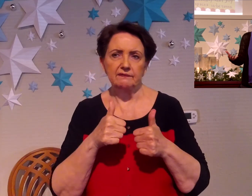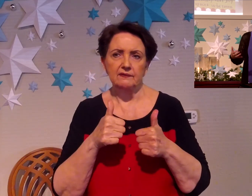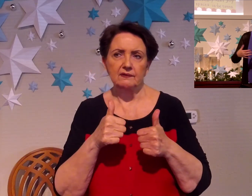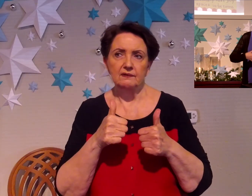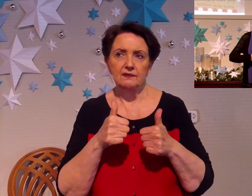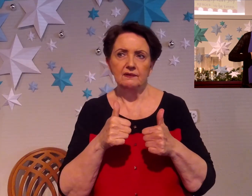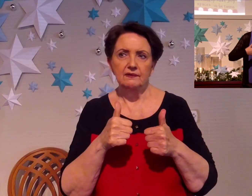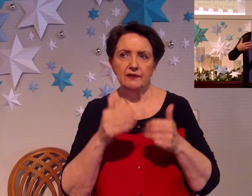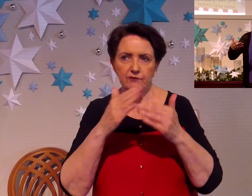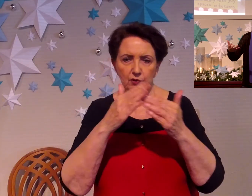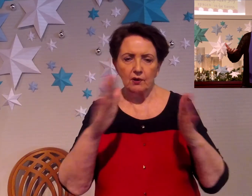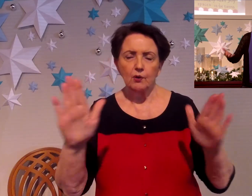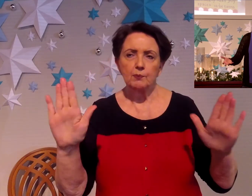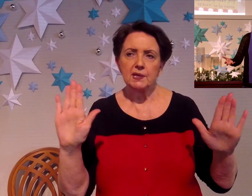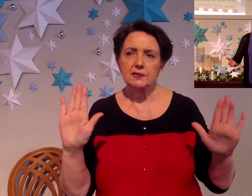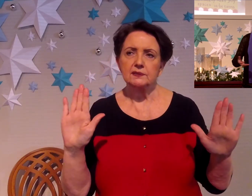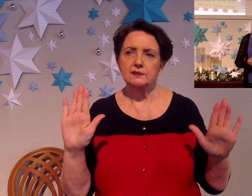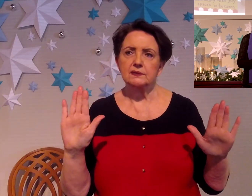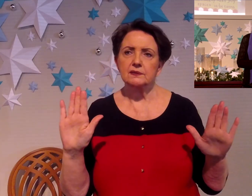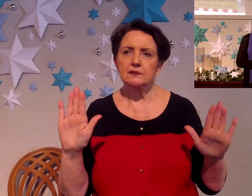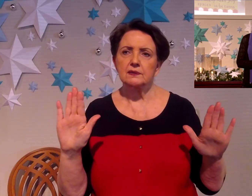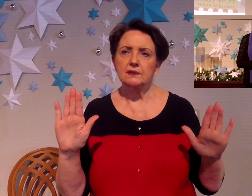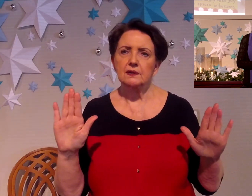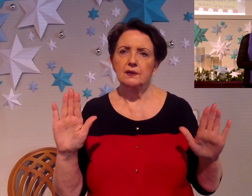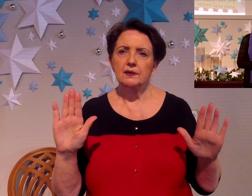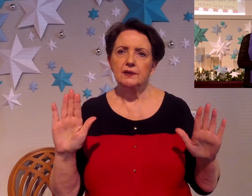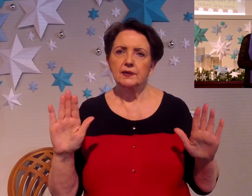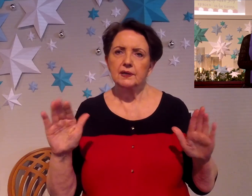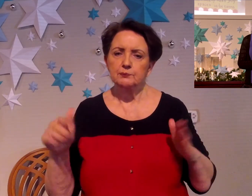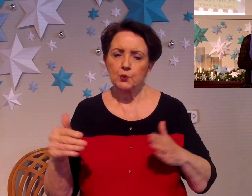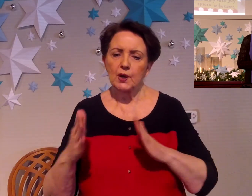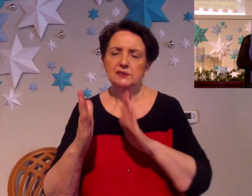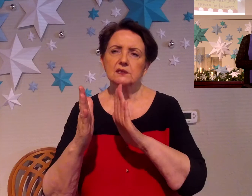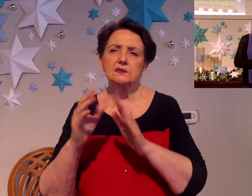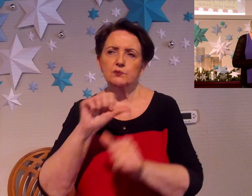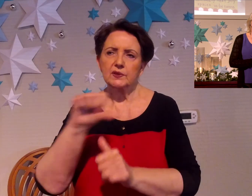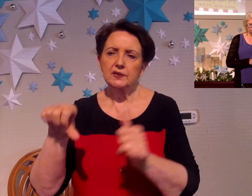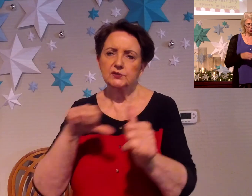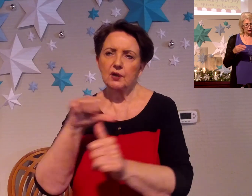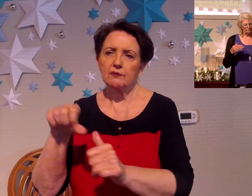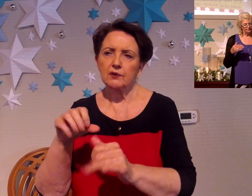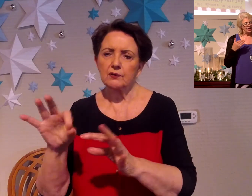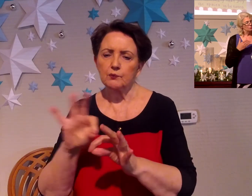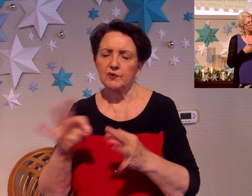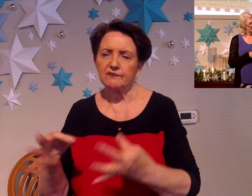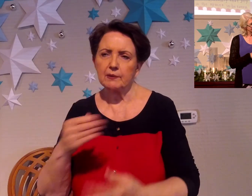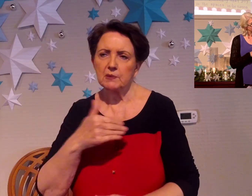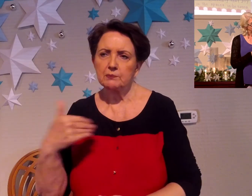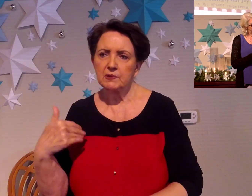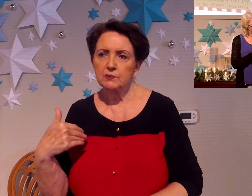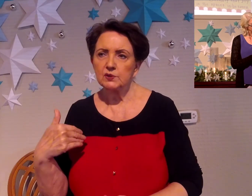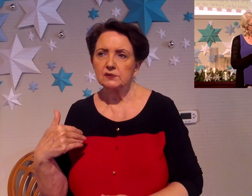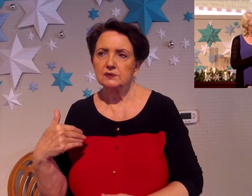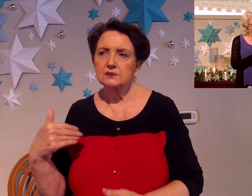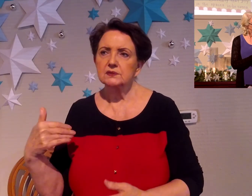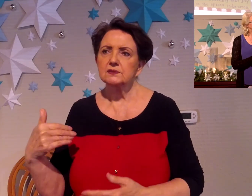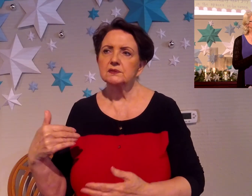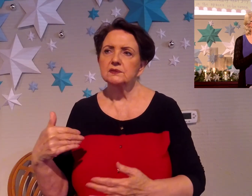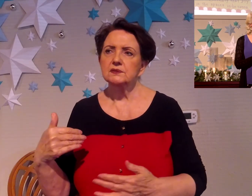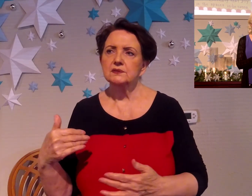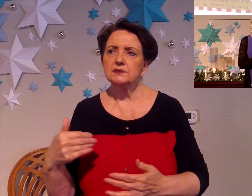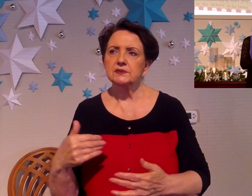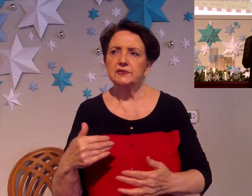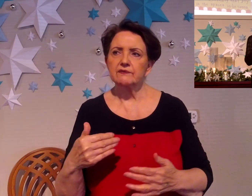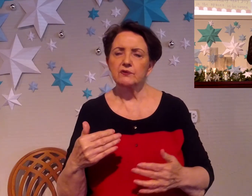and in presence with each other, with our family members, when we are present and